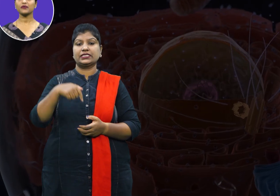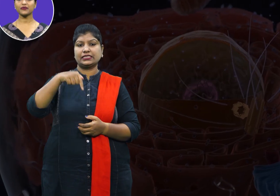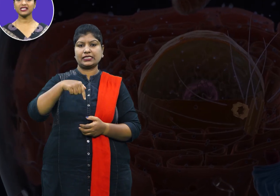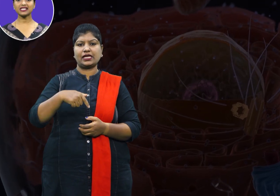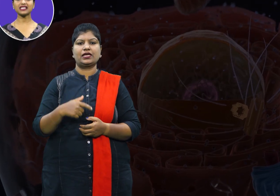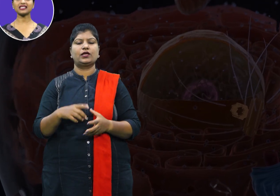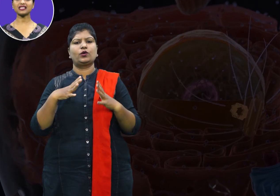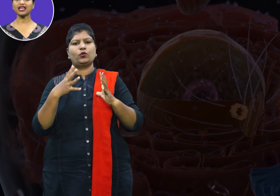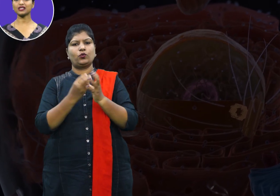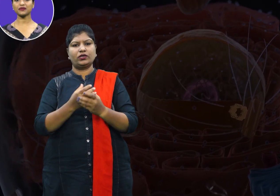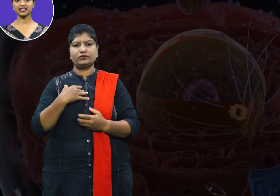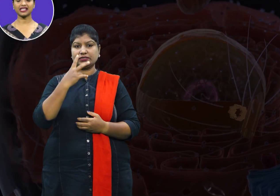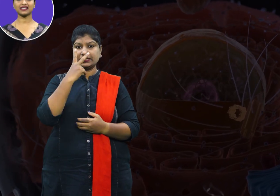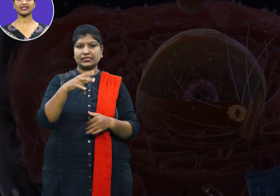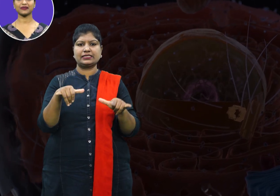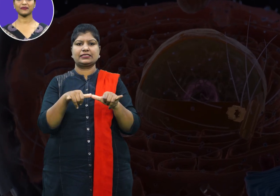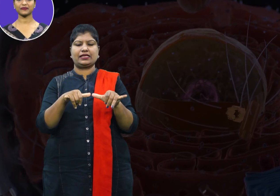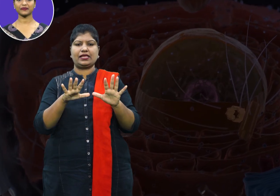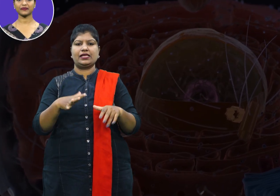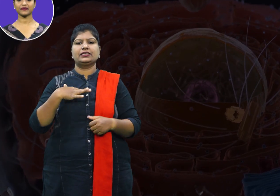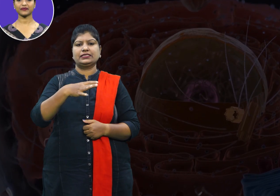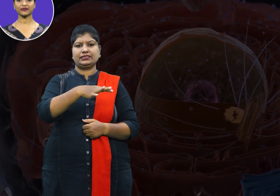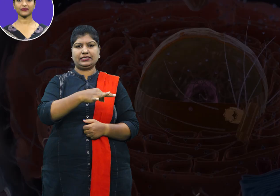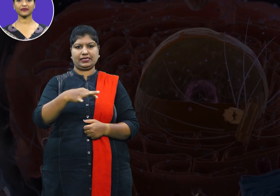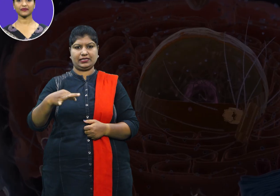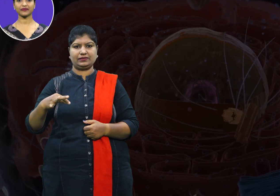Now we will see the size of cells.